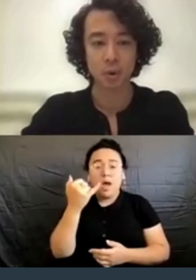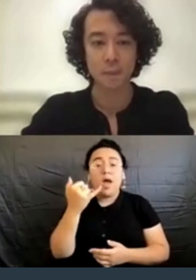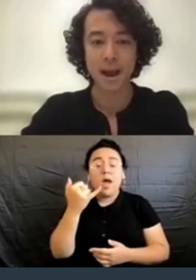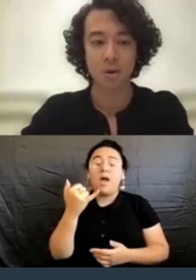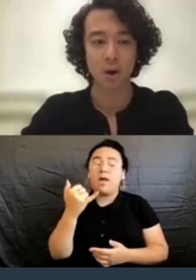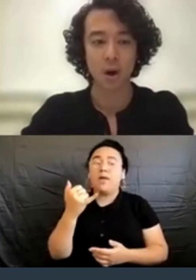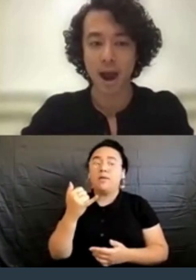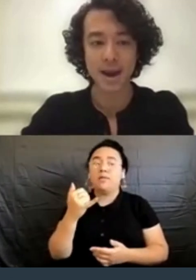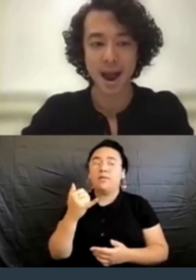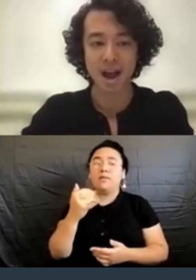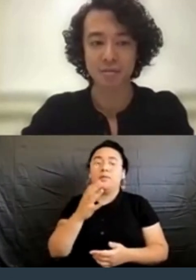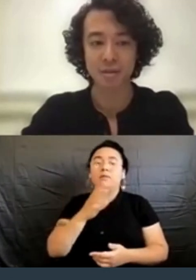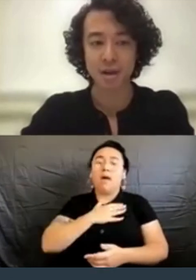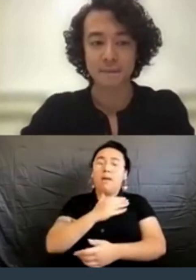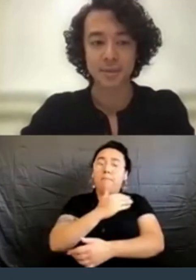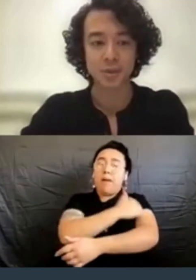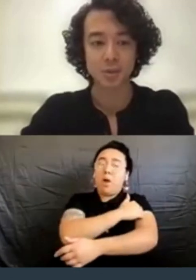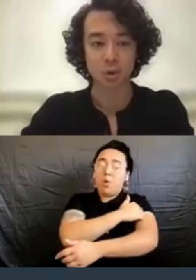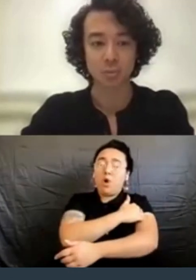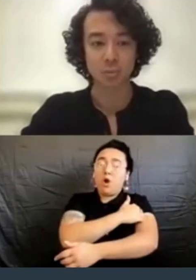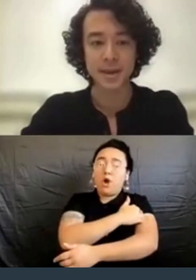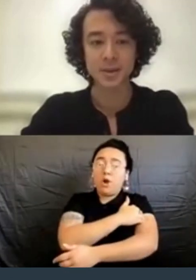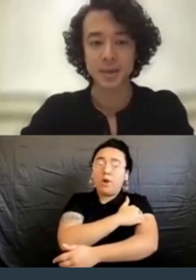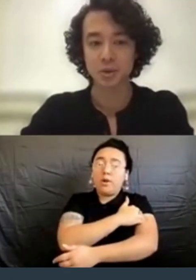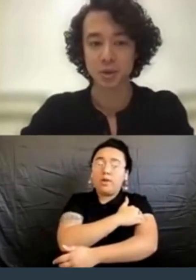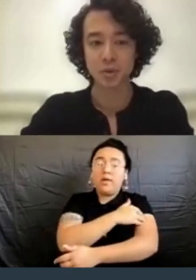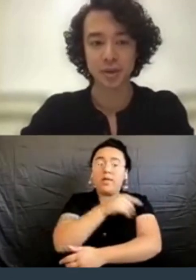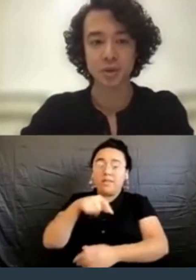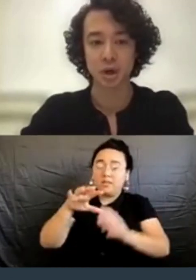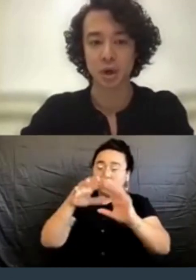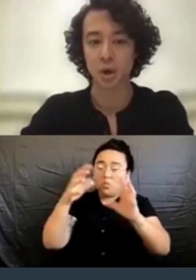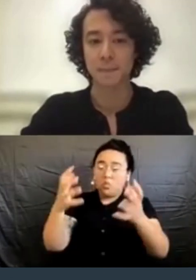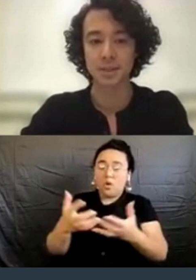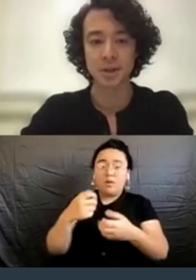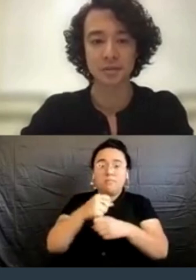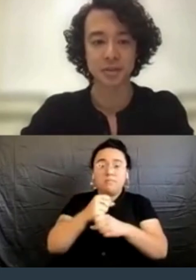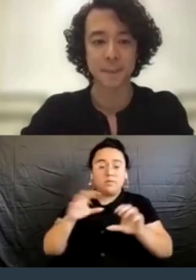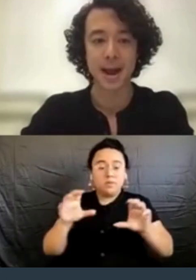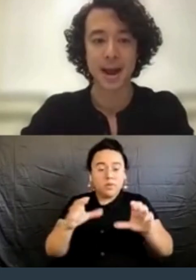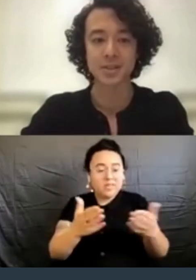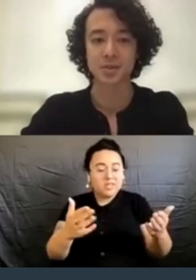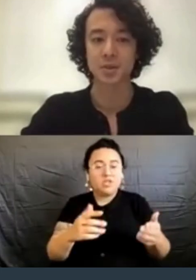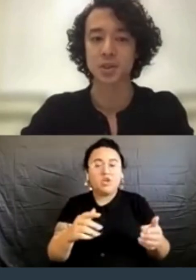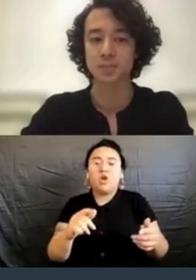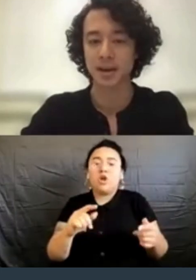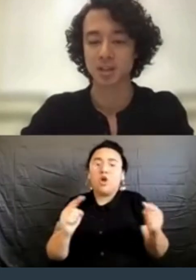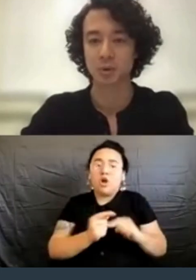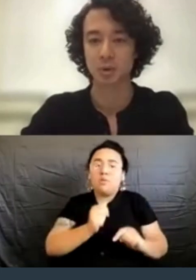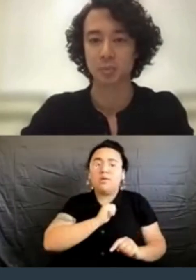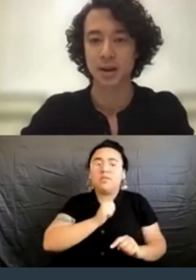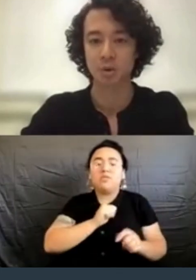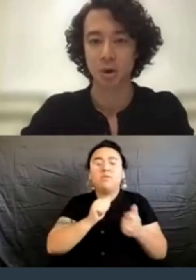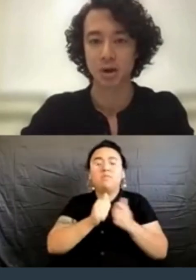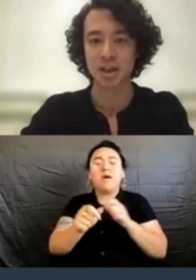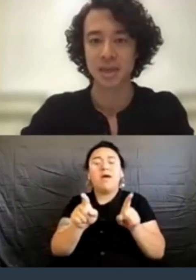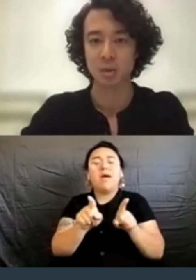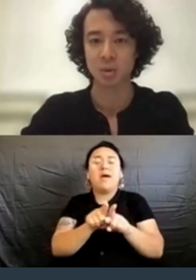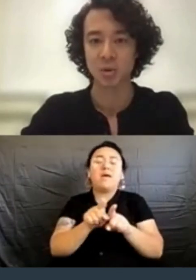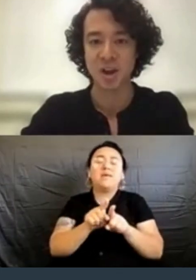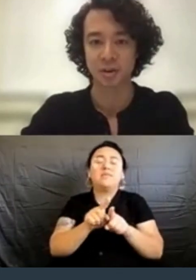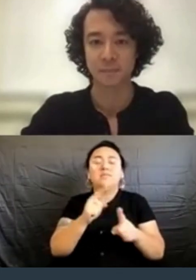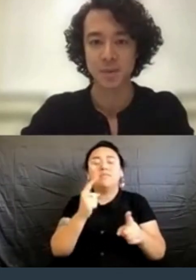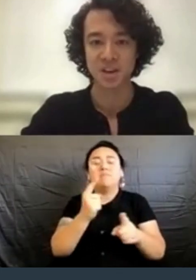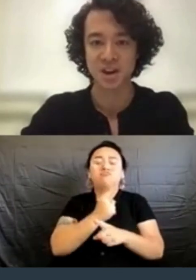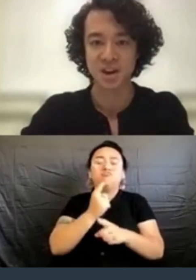with what power I have, this world makes me do things to hurt myself to pass as a respectable minority, and that